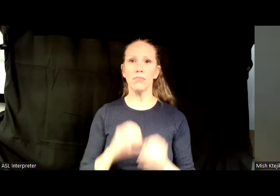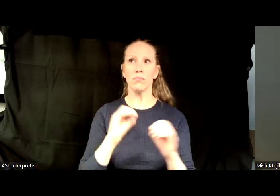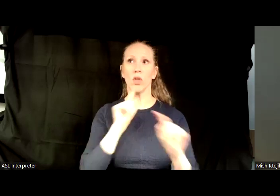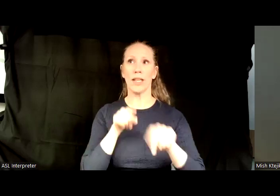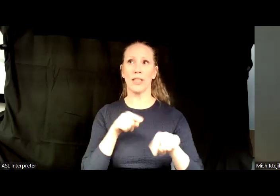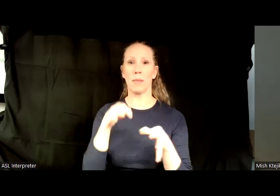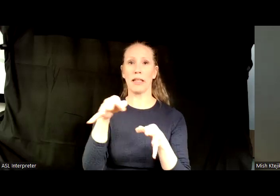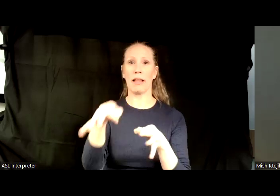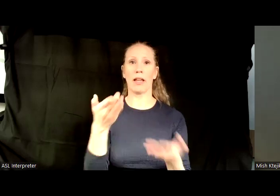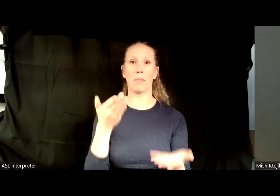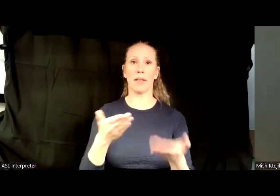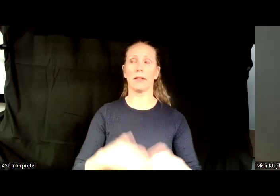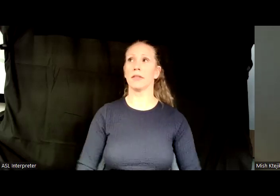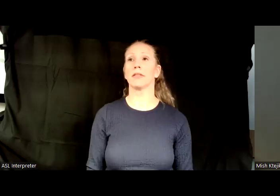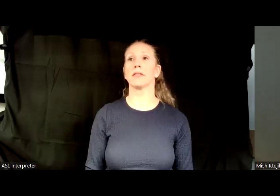Okay.